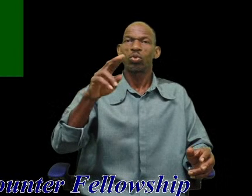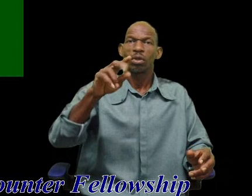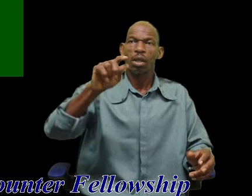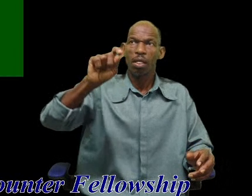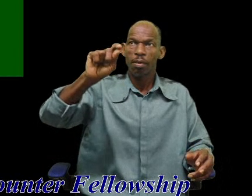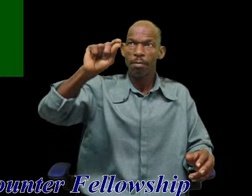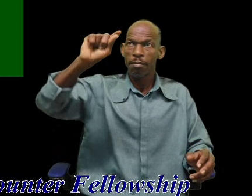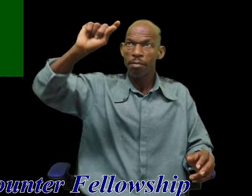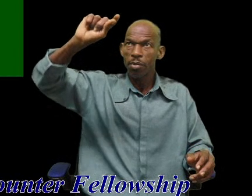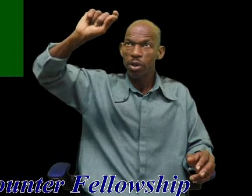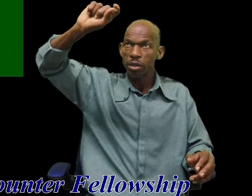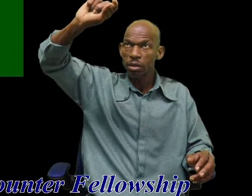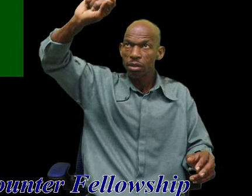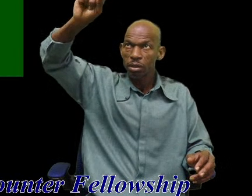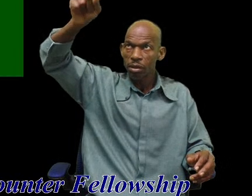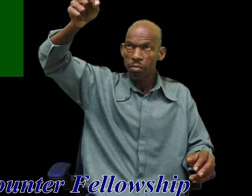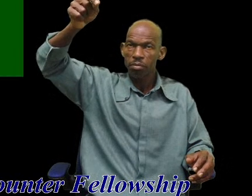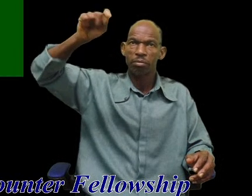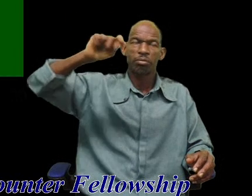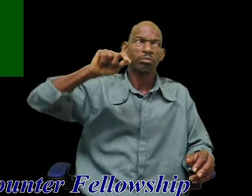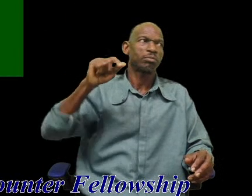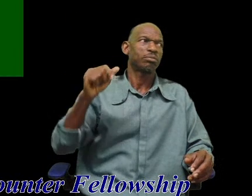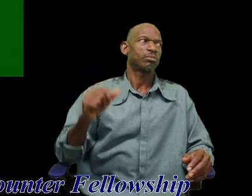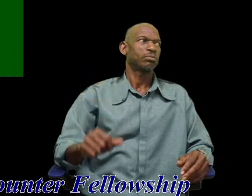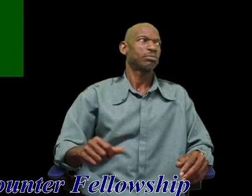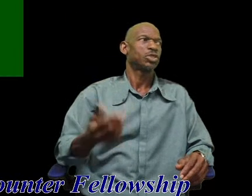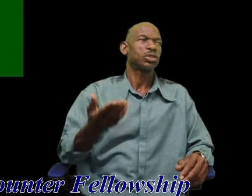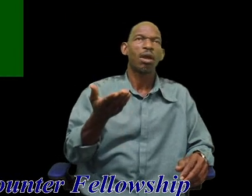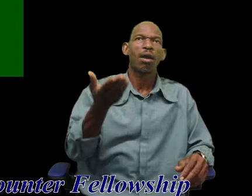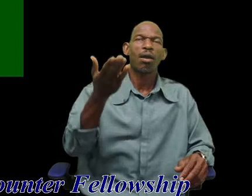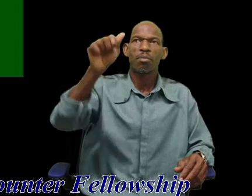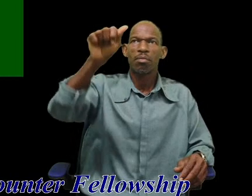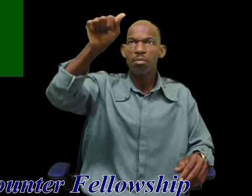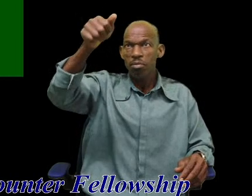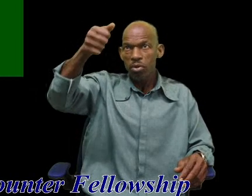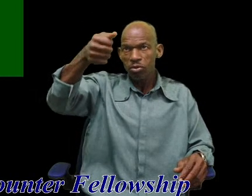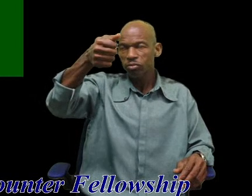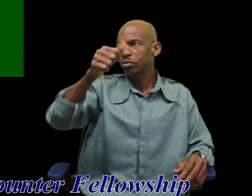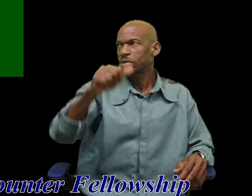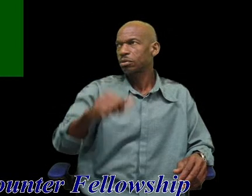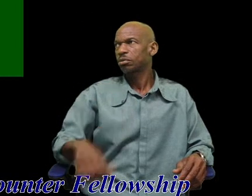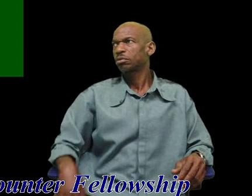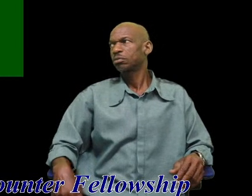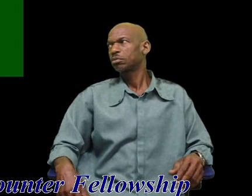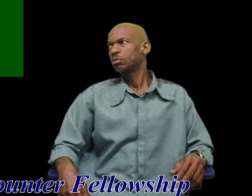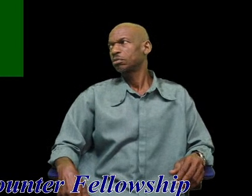It's like a comma, but it's up in the air. And let me just move it a little bit.